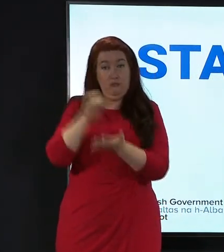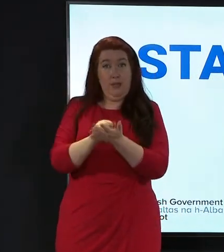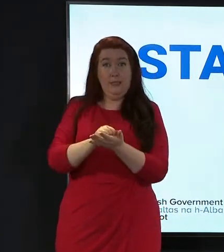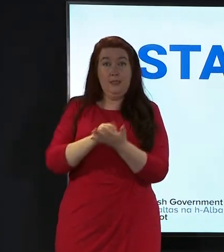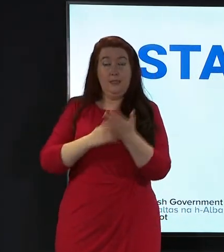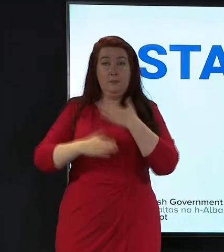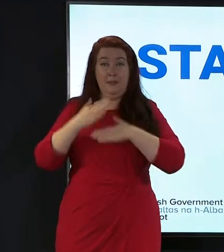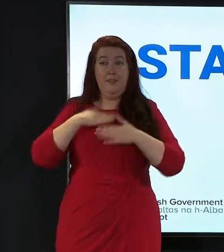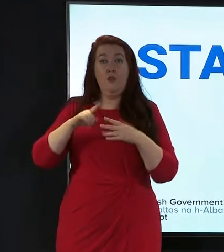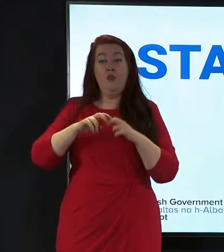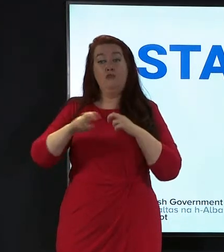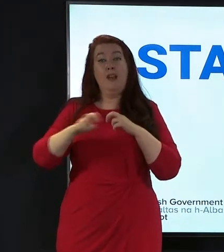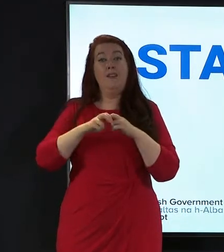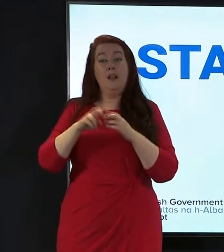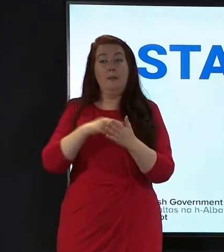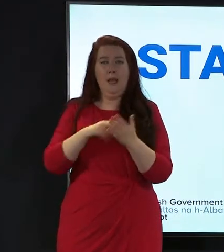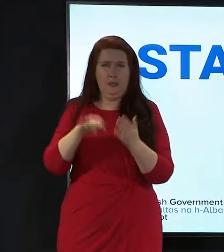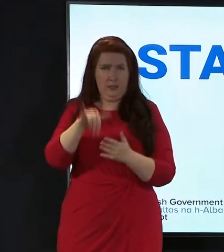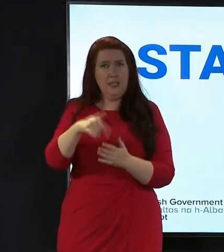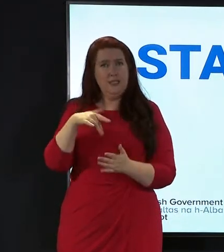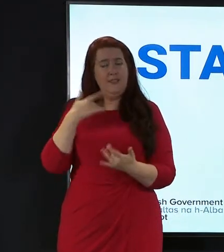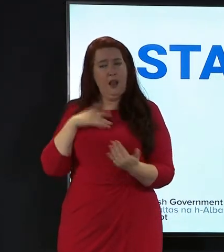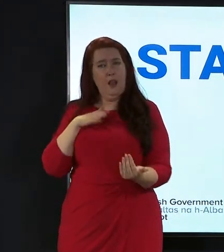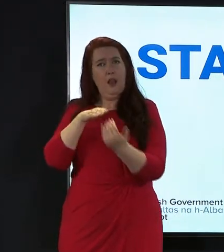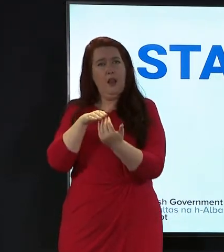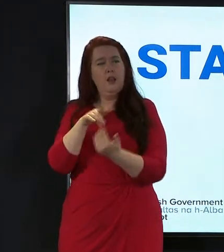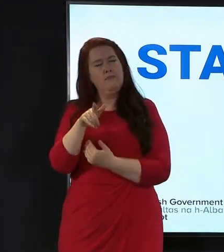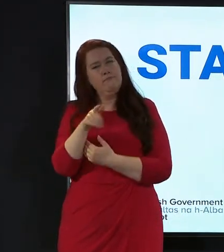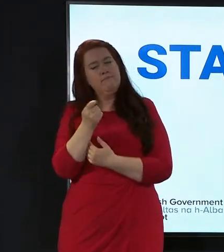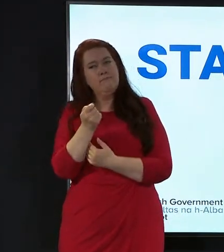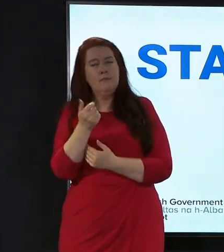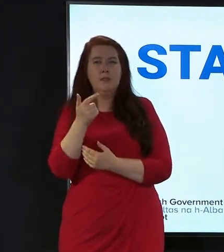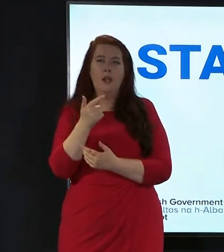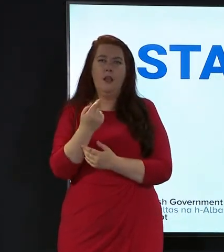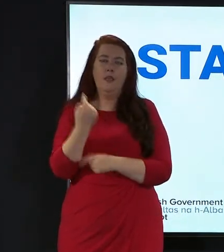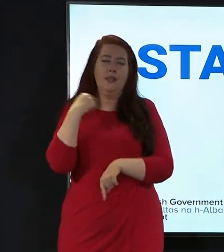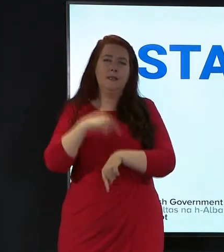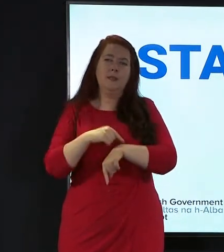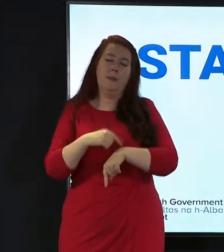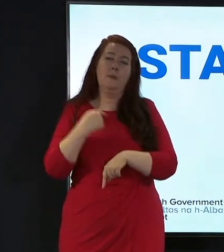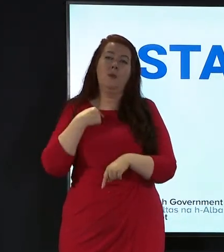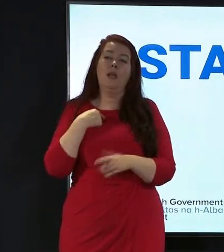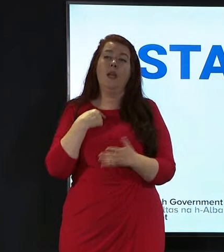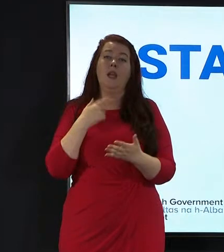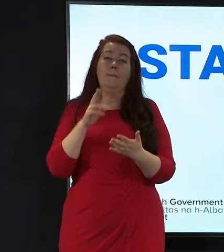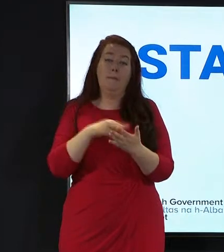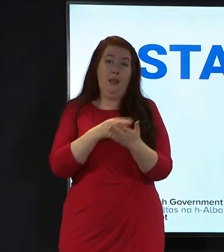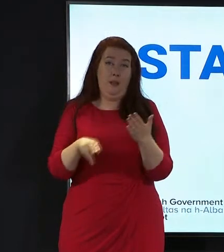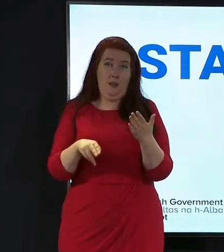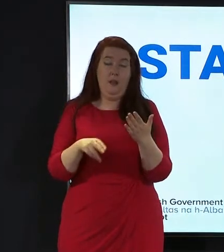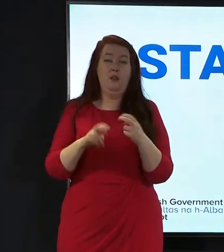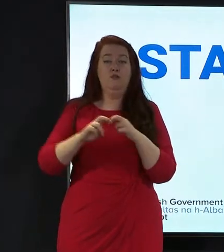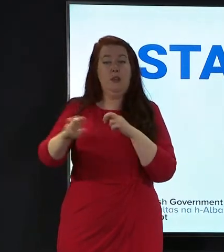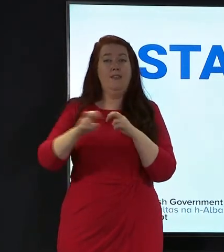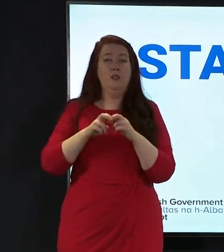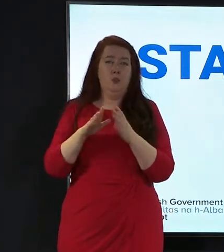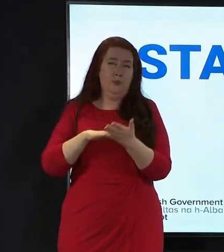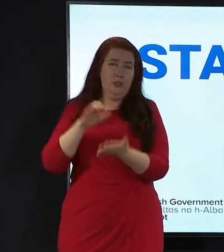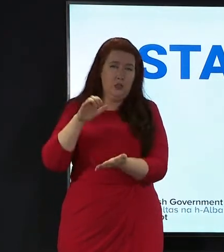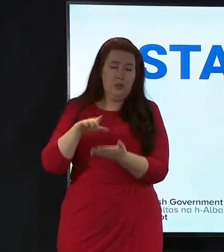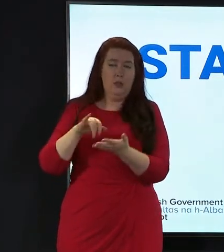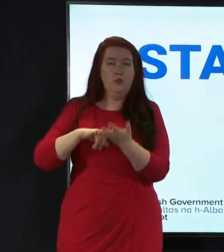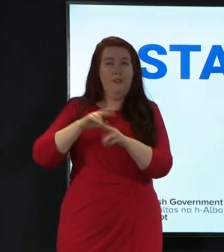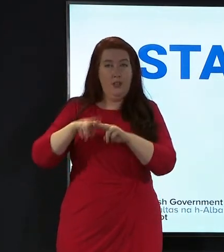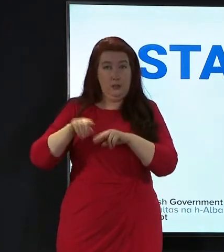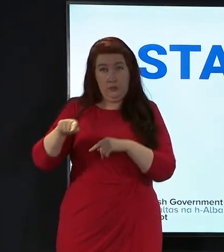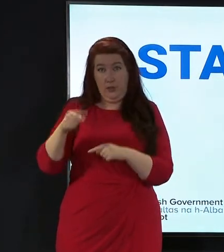took it. Interestingly, and this is there's not really been much focus on this, but at the time we restricted travel to Manchester and